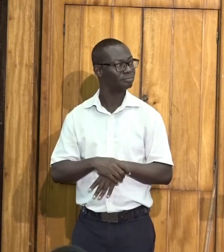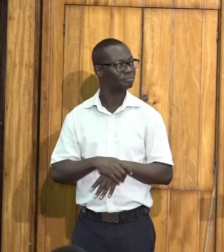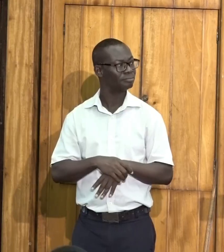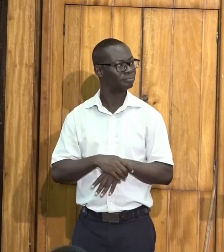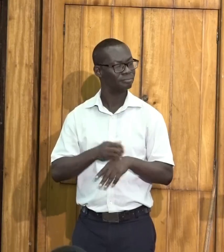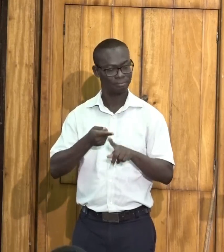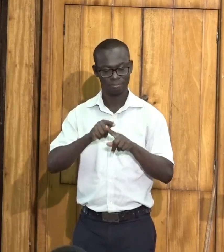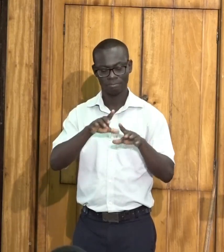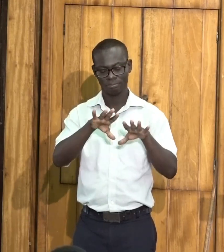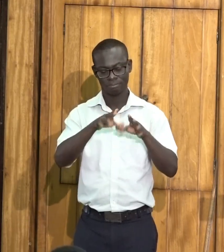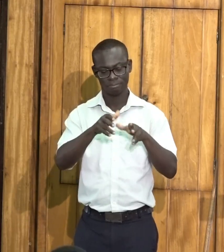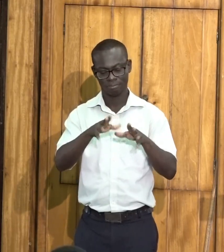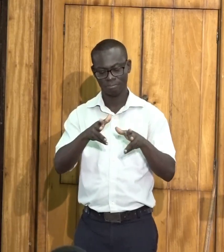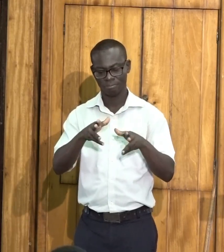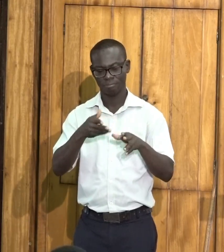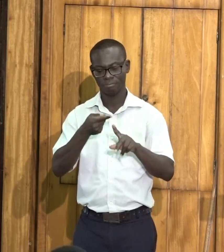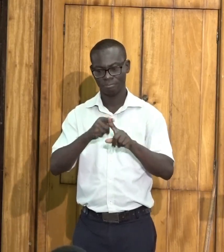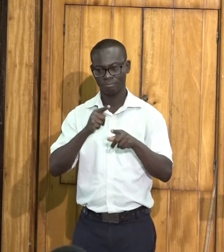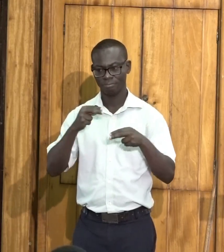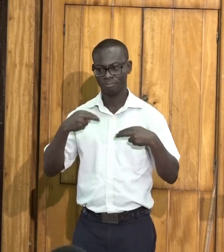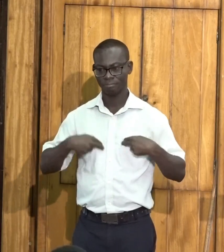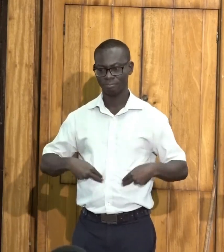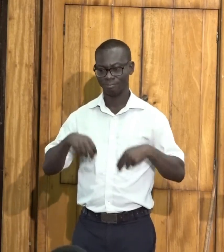you're going to hear now from the health system perspective.